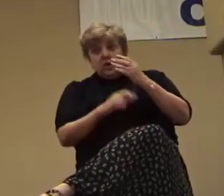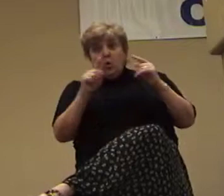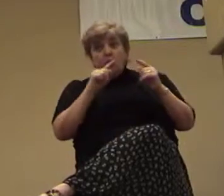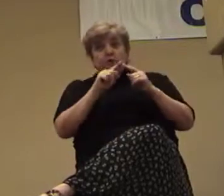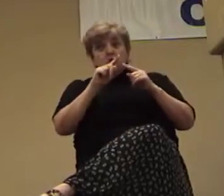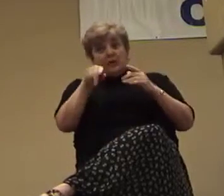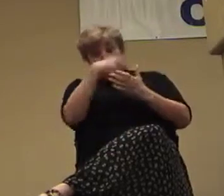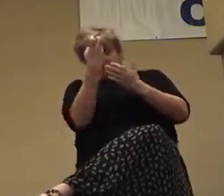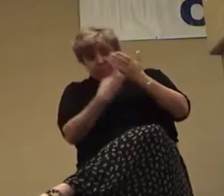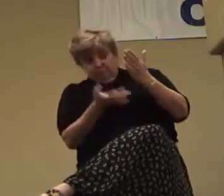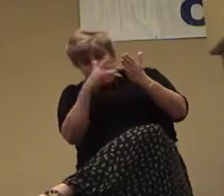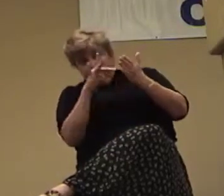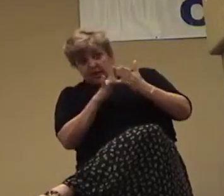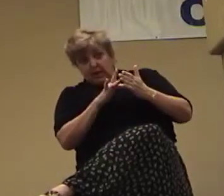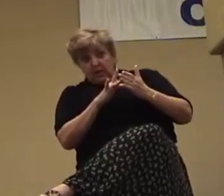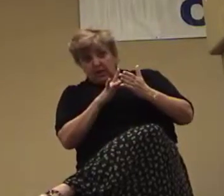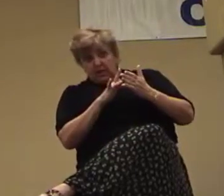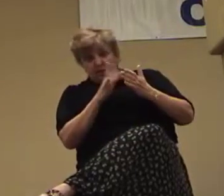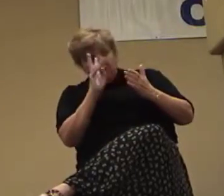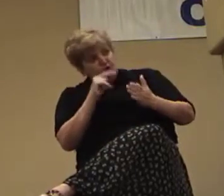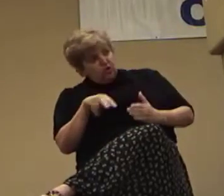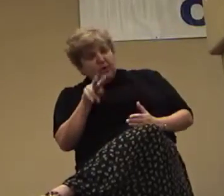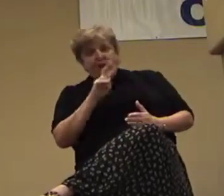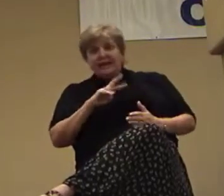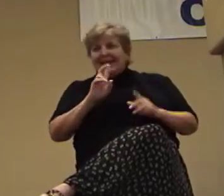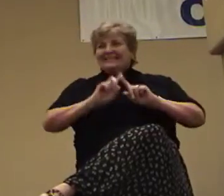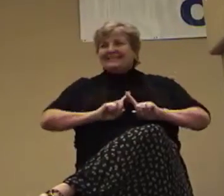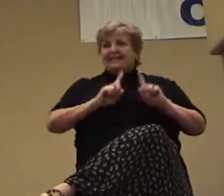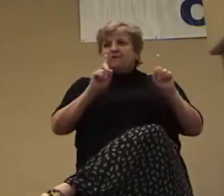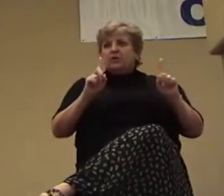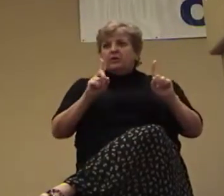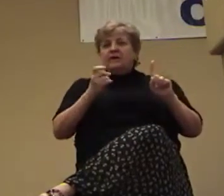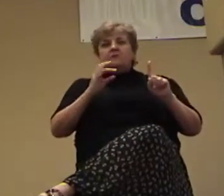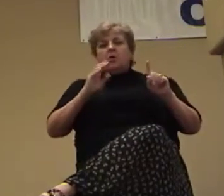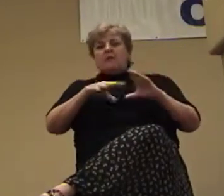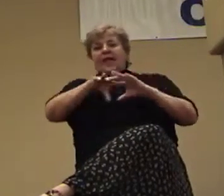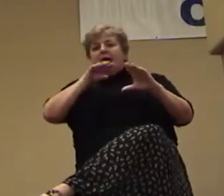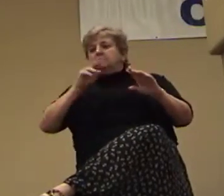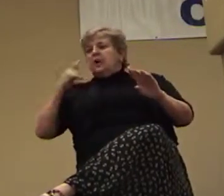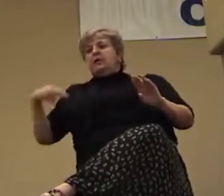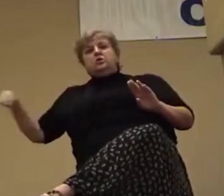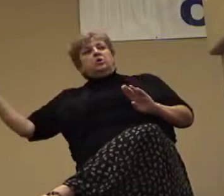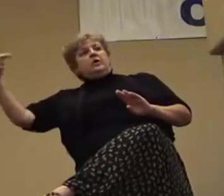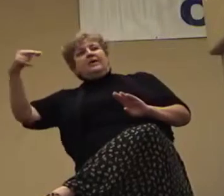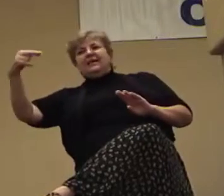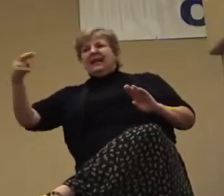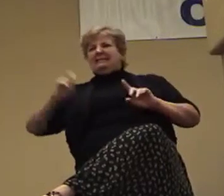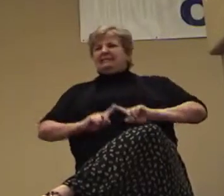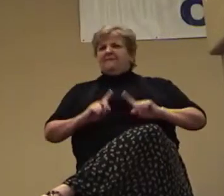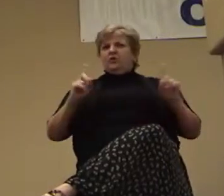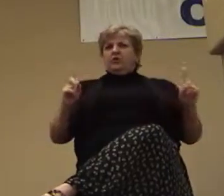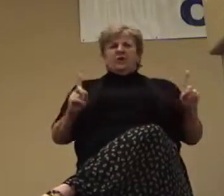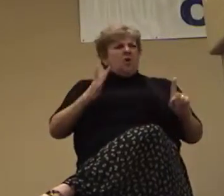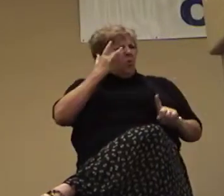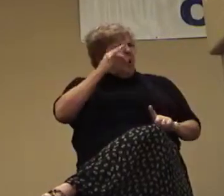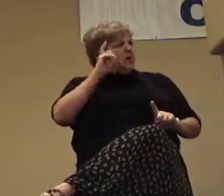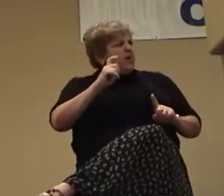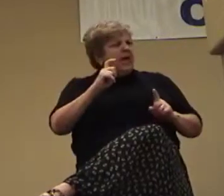fringes. When you're on the fringes, you have people saying, why do you have to go to all those meetings? Why do you have to check with your sponsor? Why do you have to pick this person up? They're 20 minutes out your way. You know what I